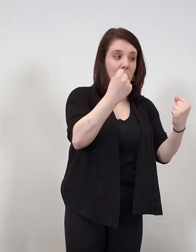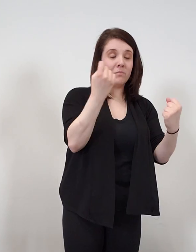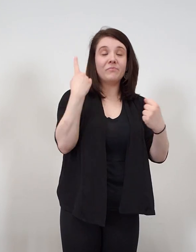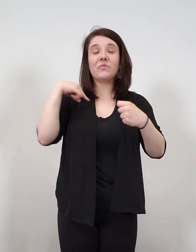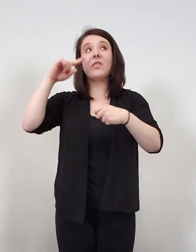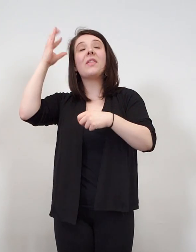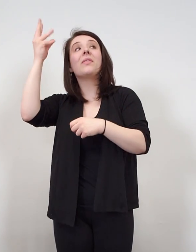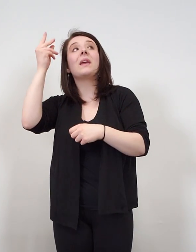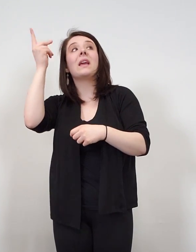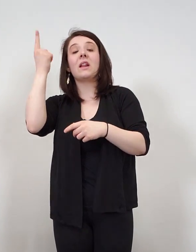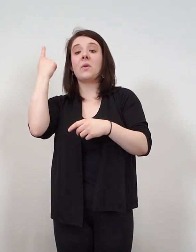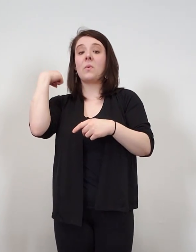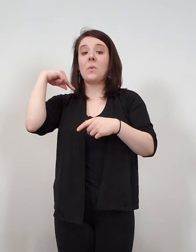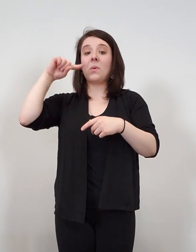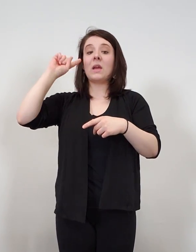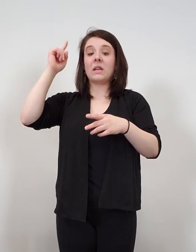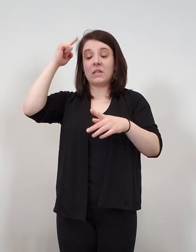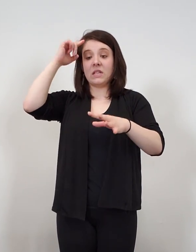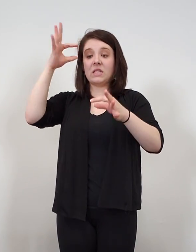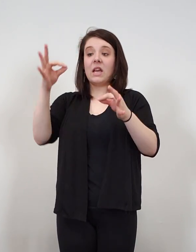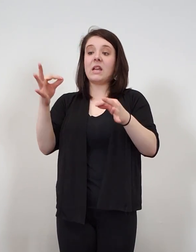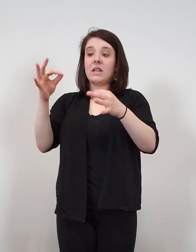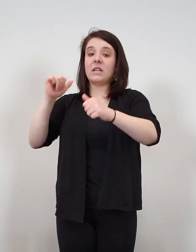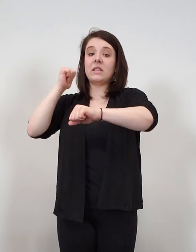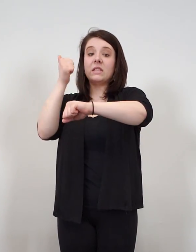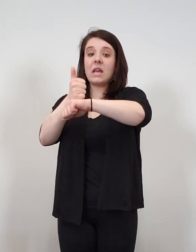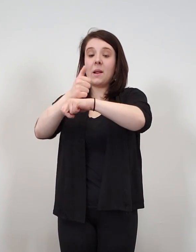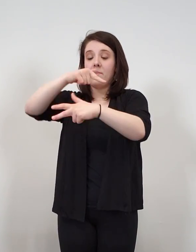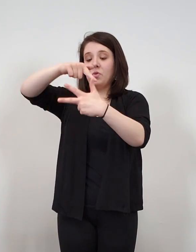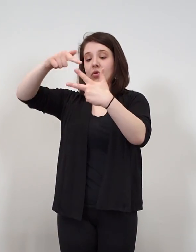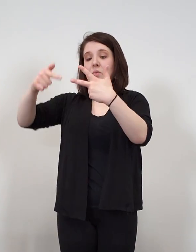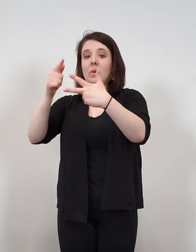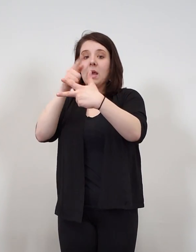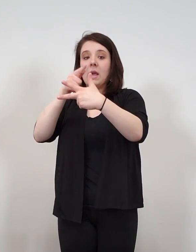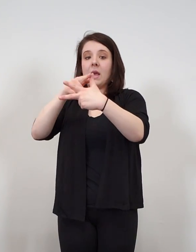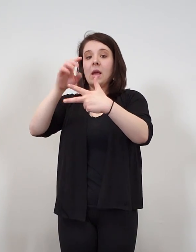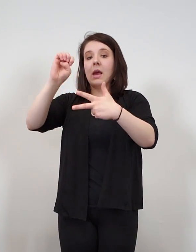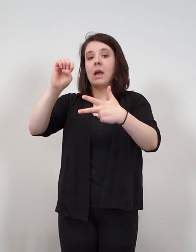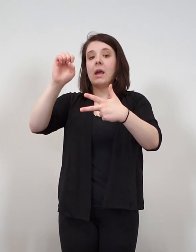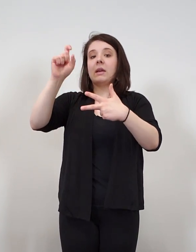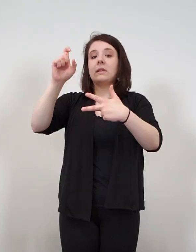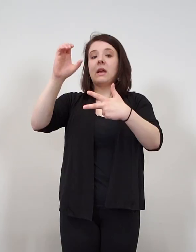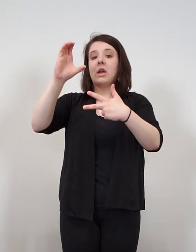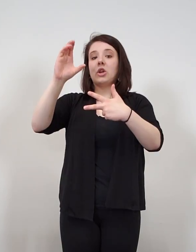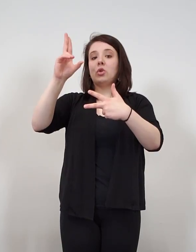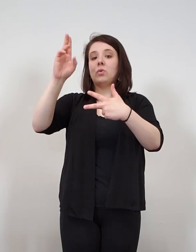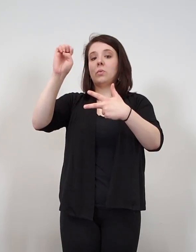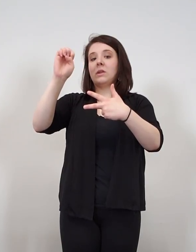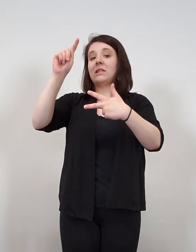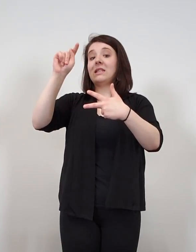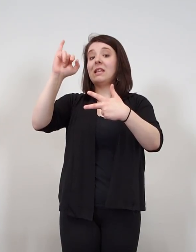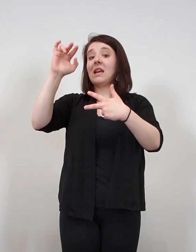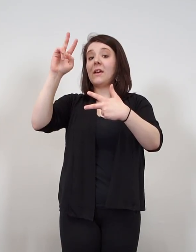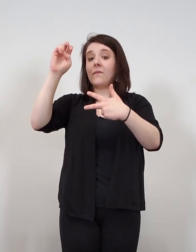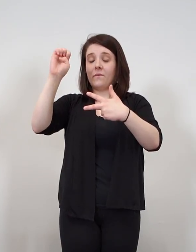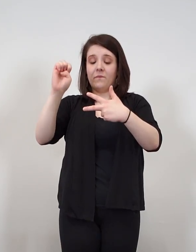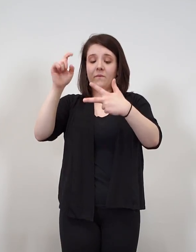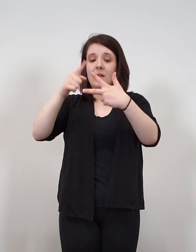legislative. Executive, legislative, and judicial. We gave each branch certain powers that the other did